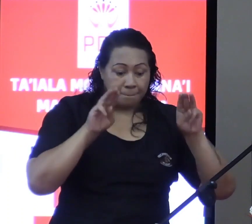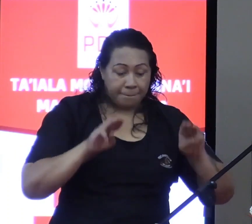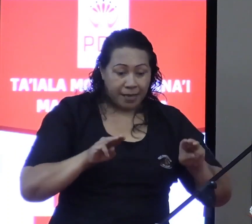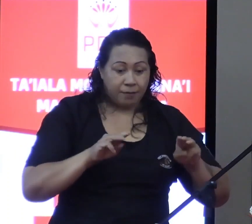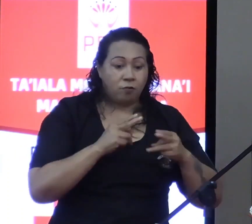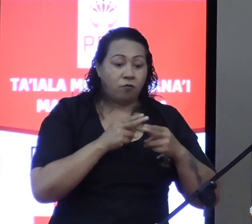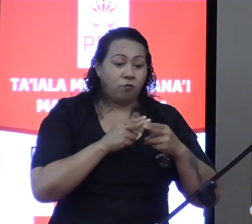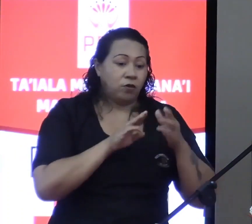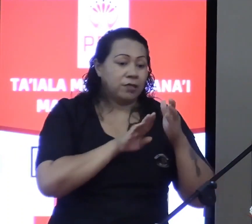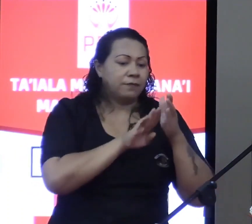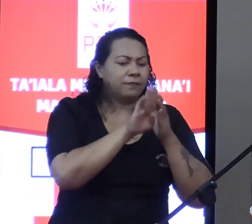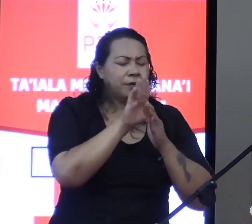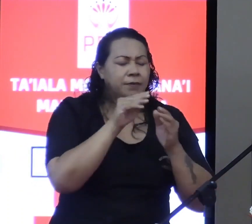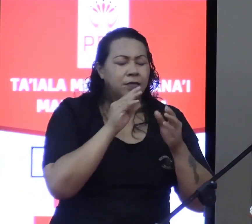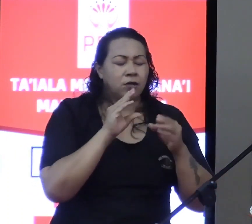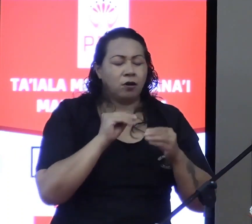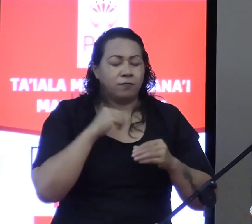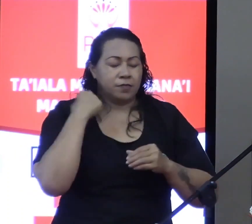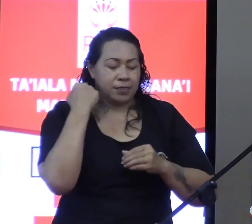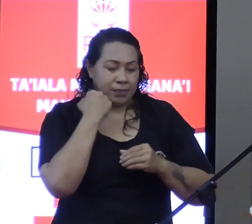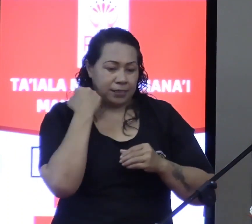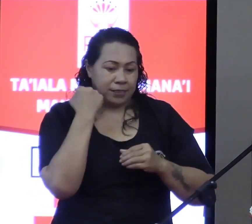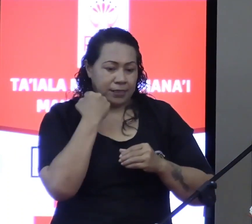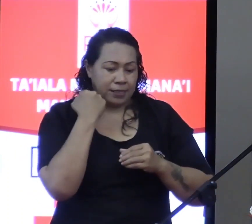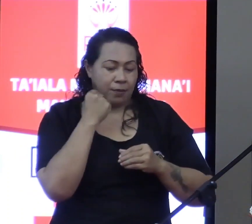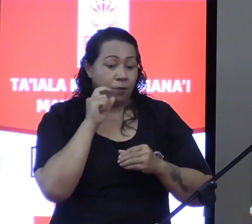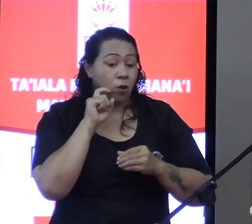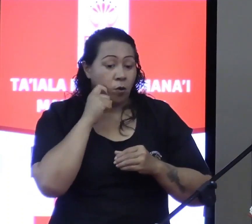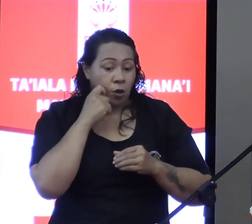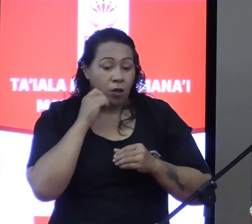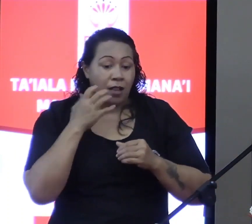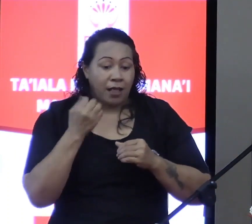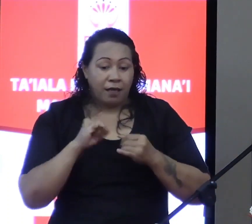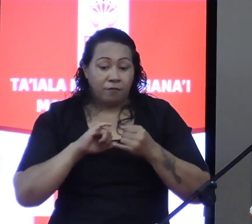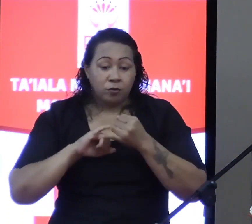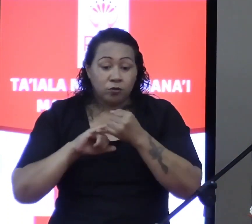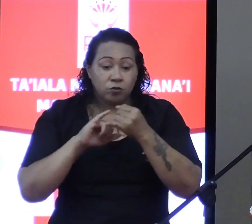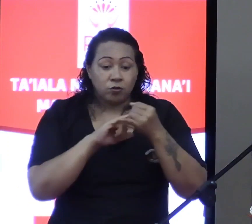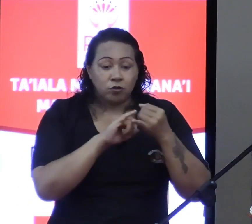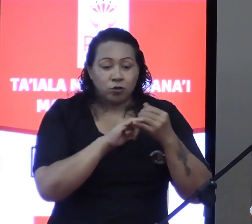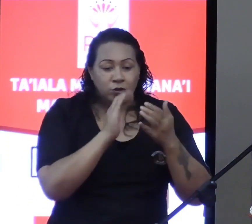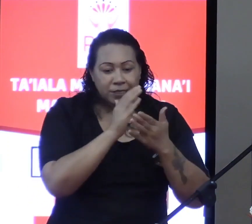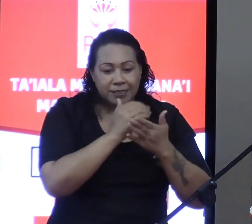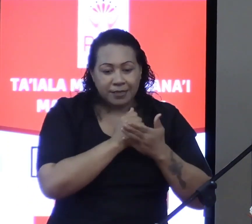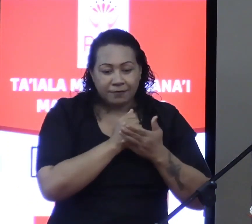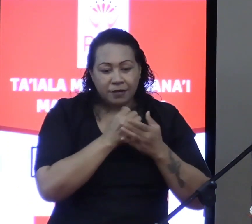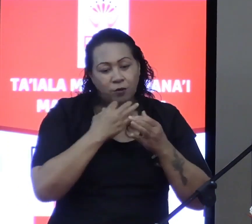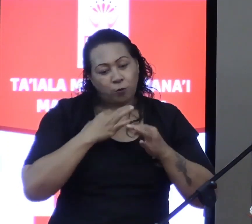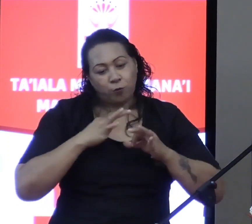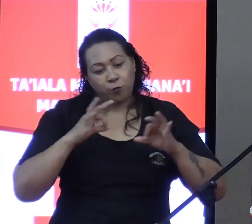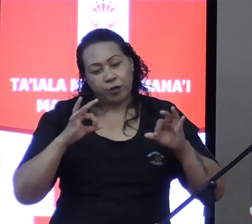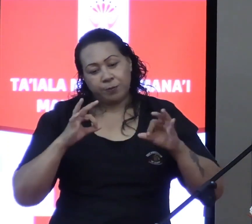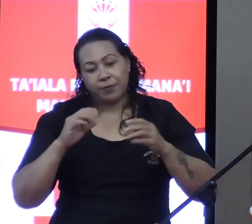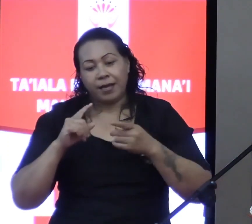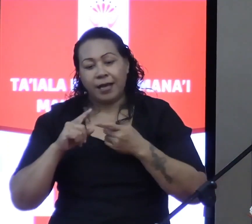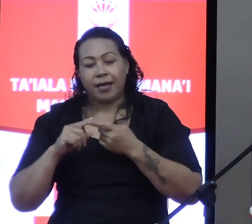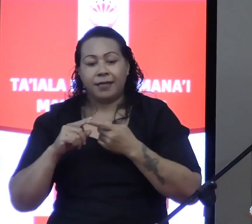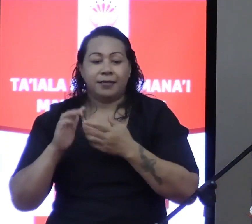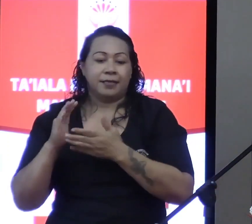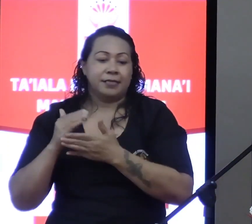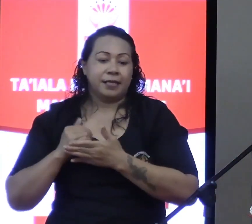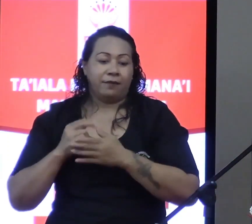Samoa will indeed foster social harmony, freedom, and safety for all.